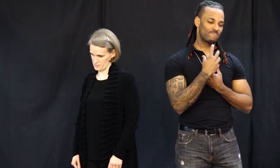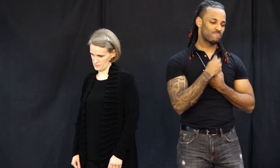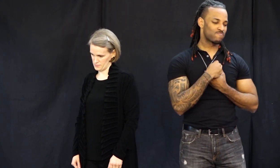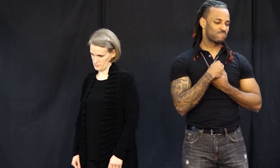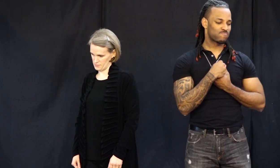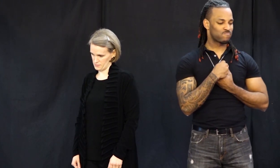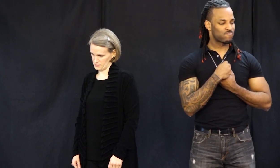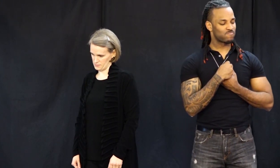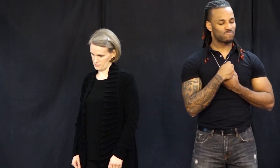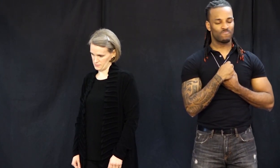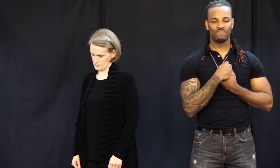now.